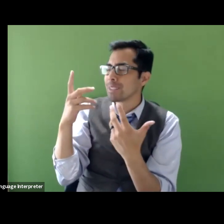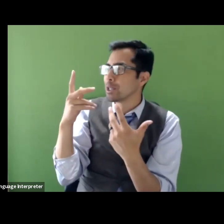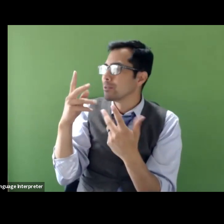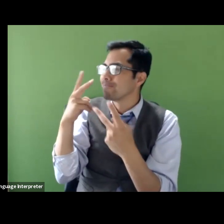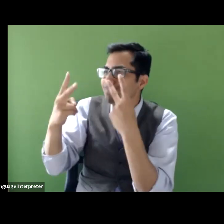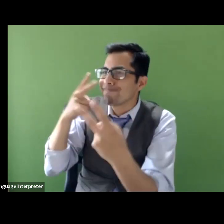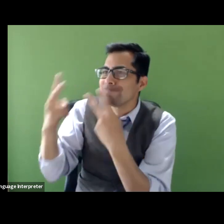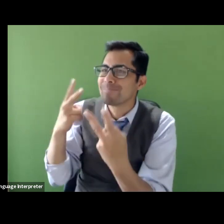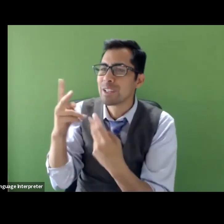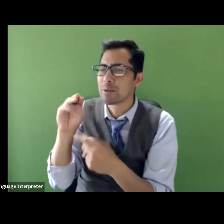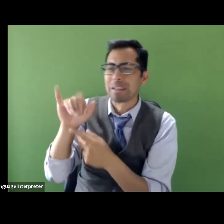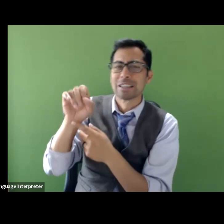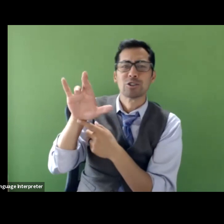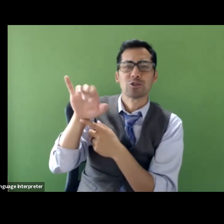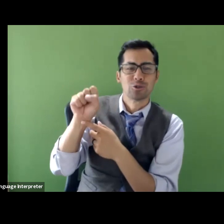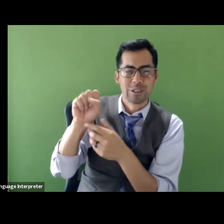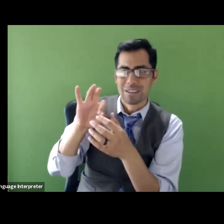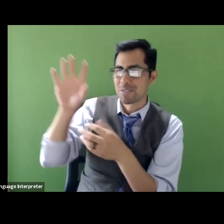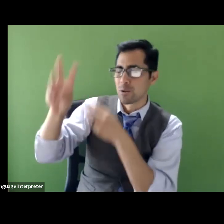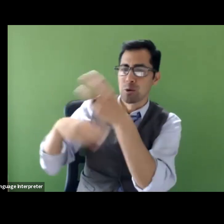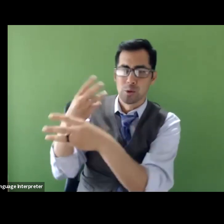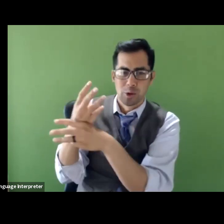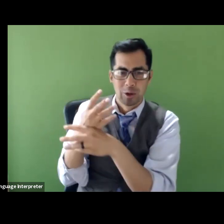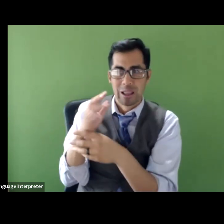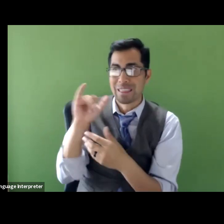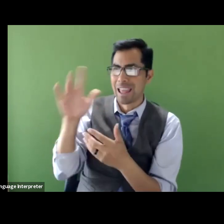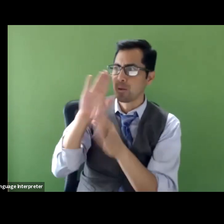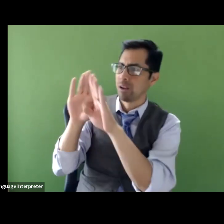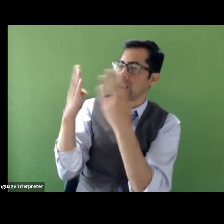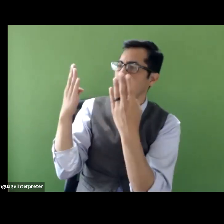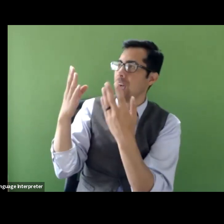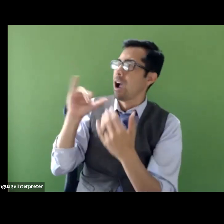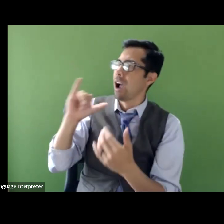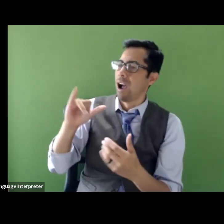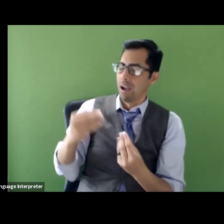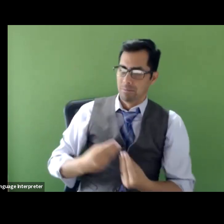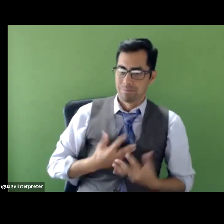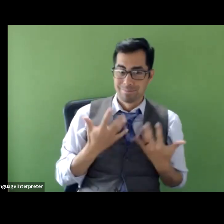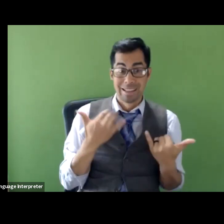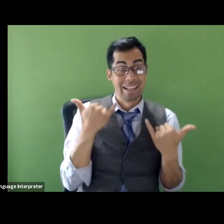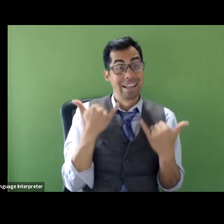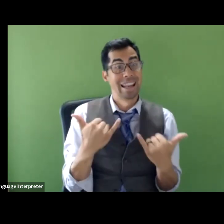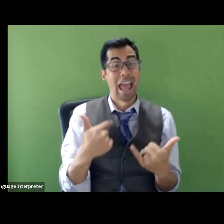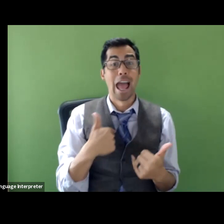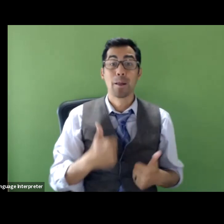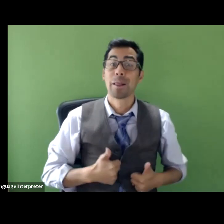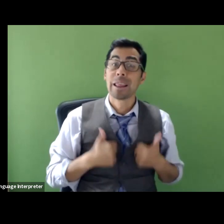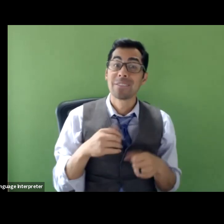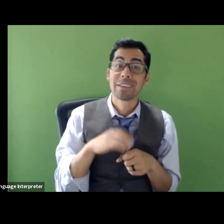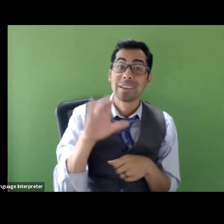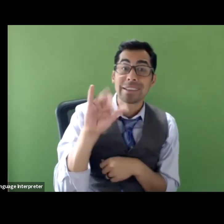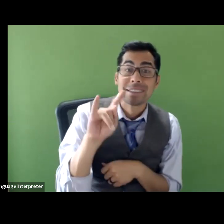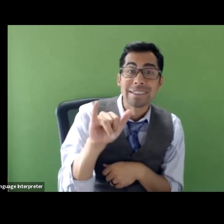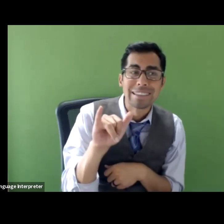world itself and help me find my place in it. It is easy now, living in a city that has two of